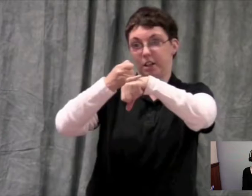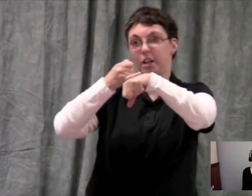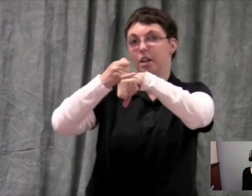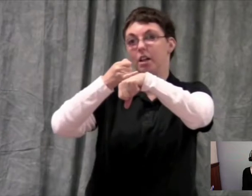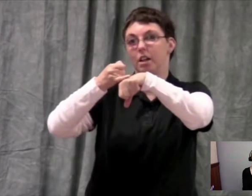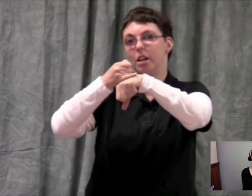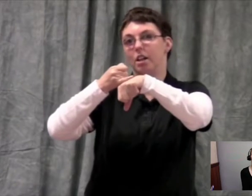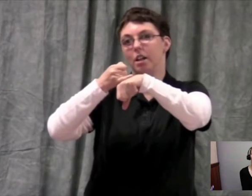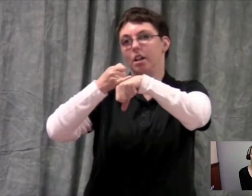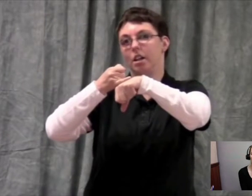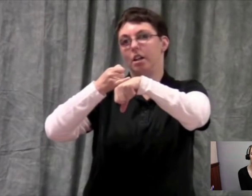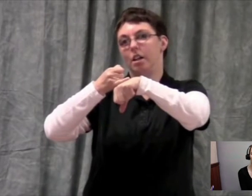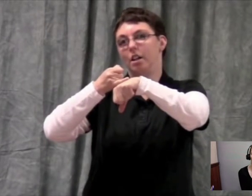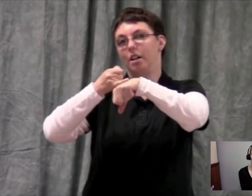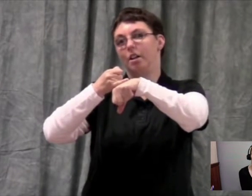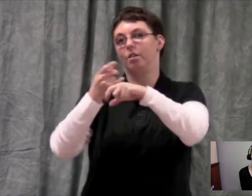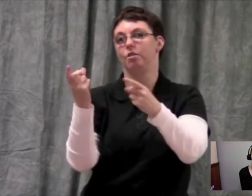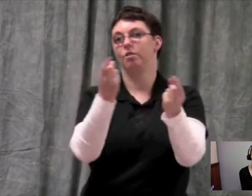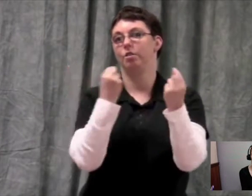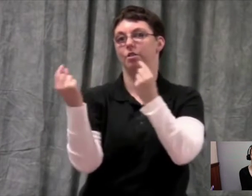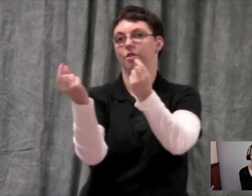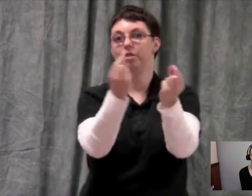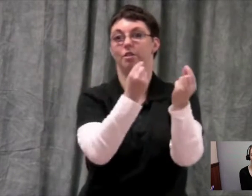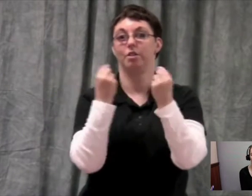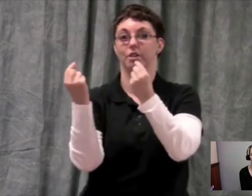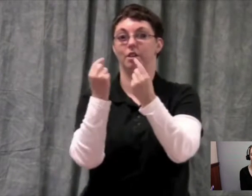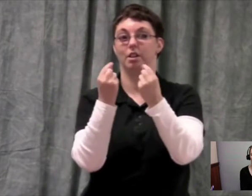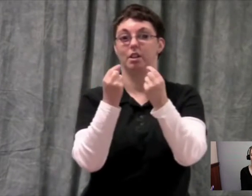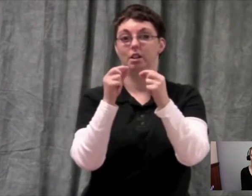And it was many activities that you could go and look around at all these vendors and